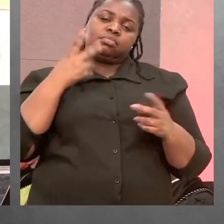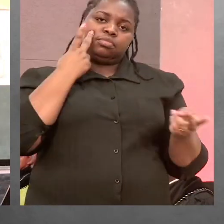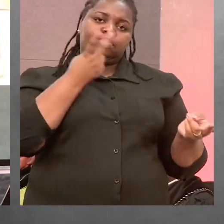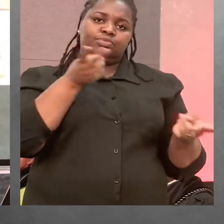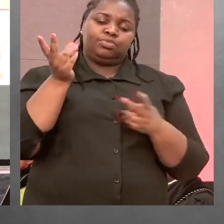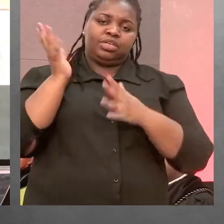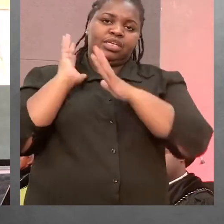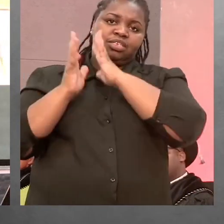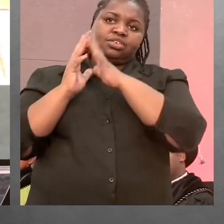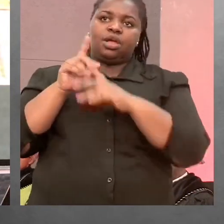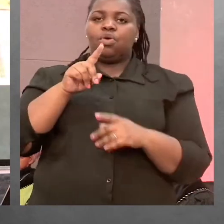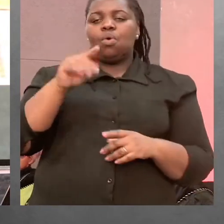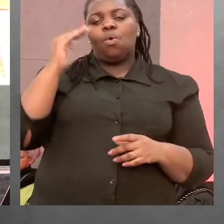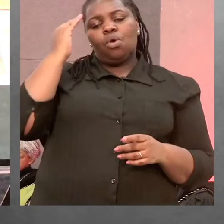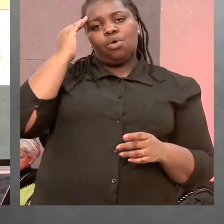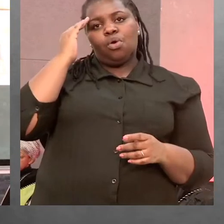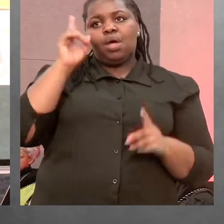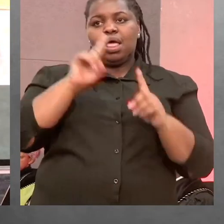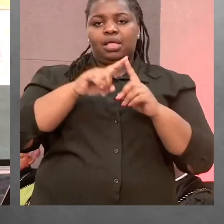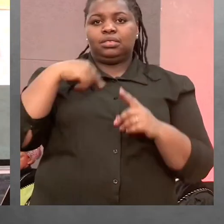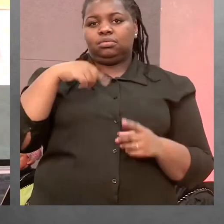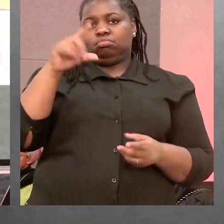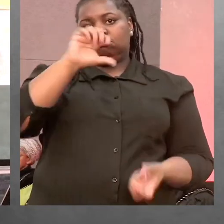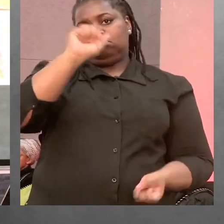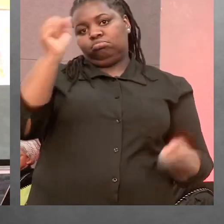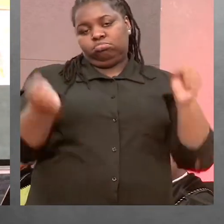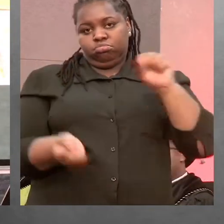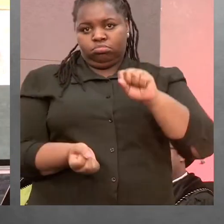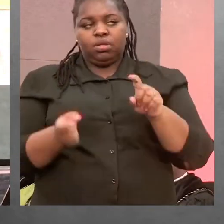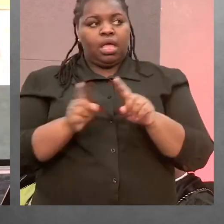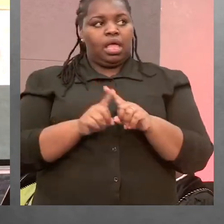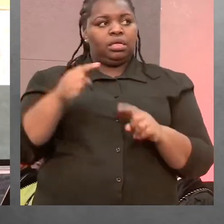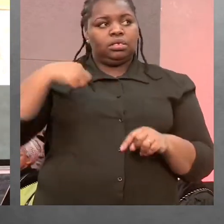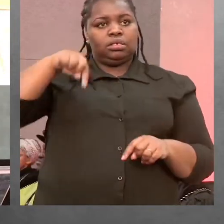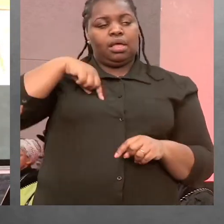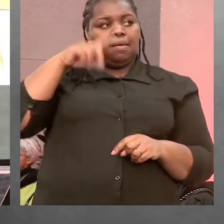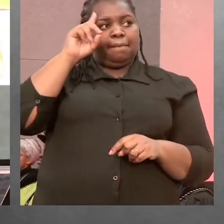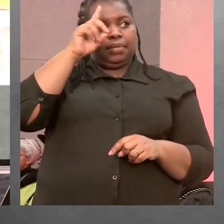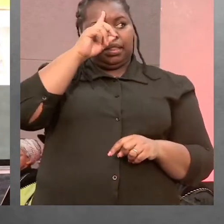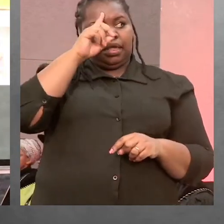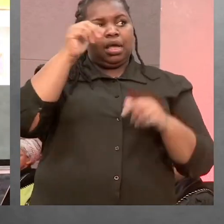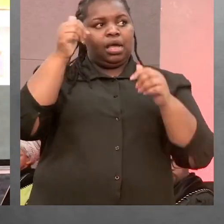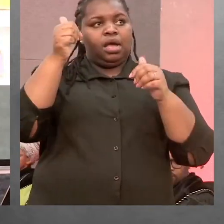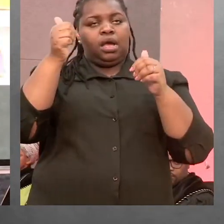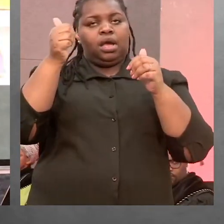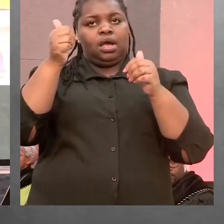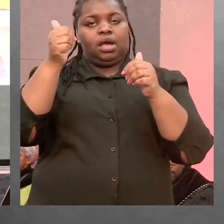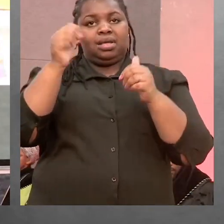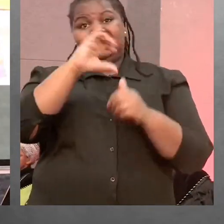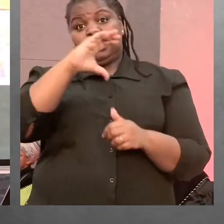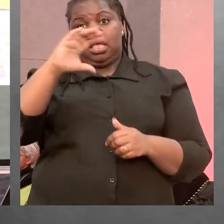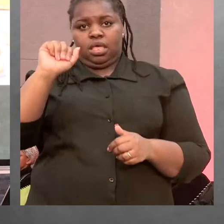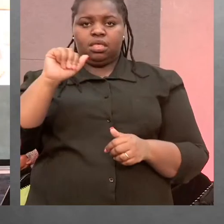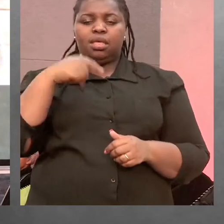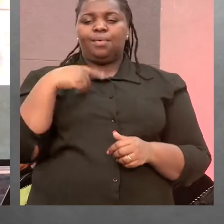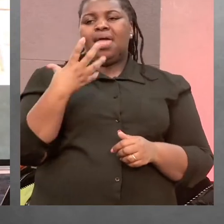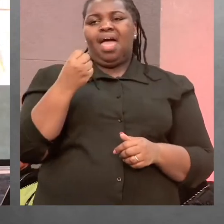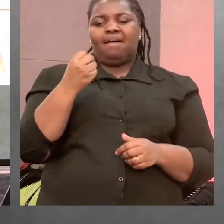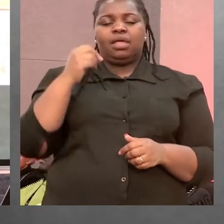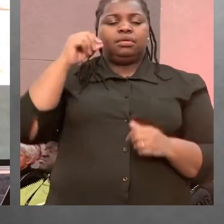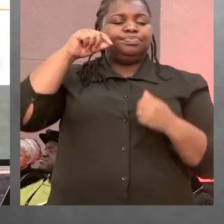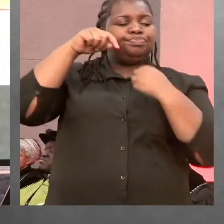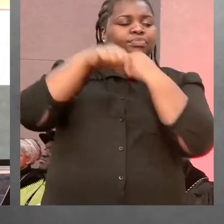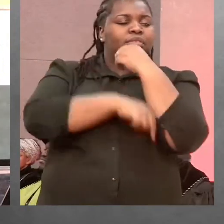history. You know, as I end, as black accountants, we had this deep sense